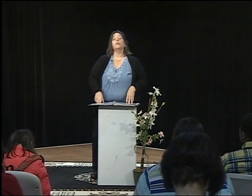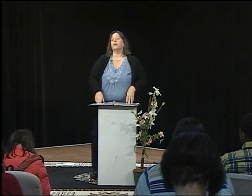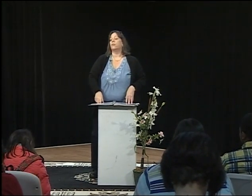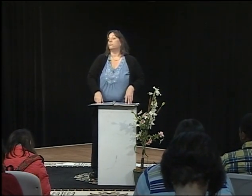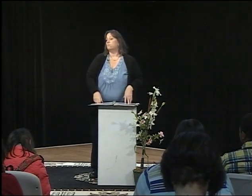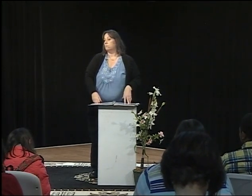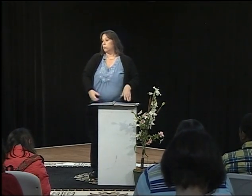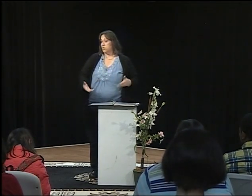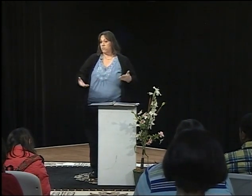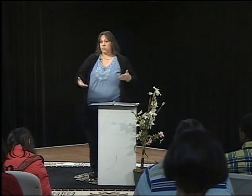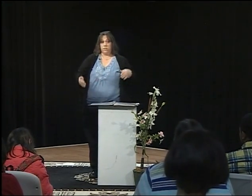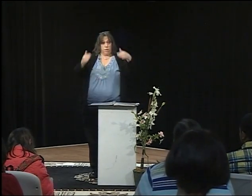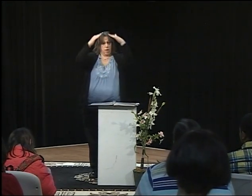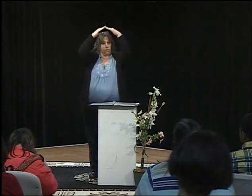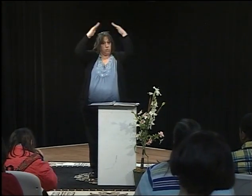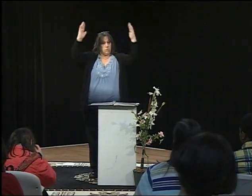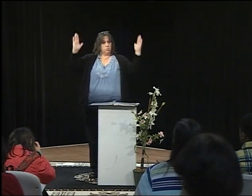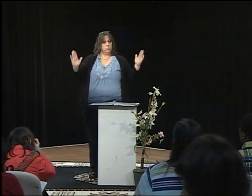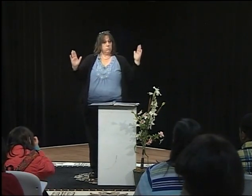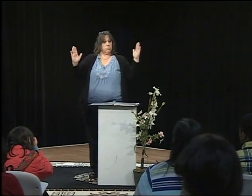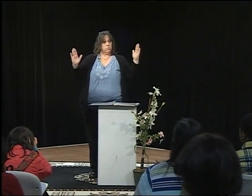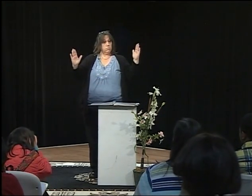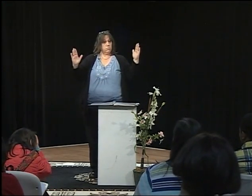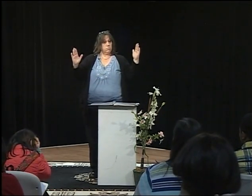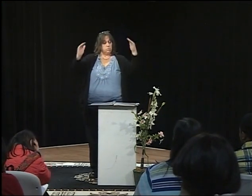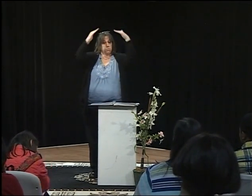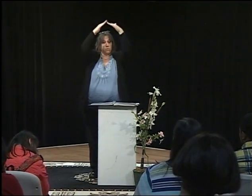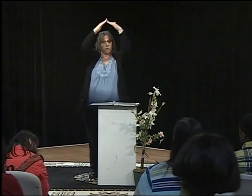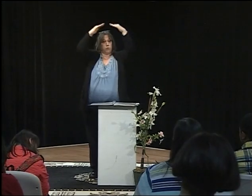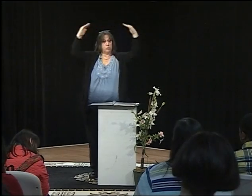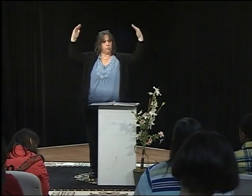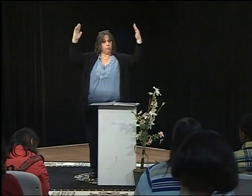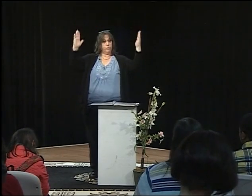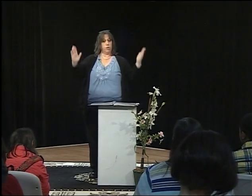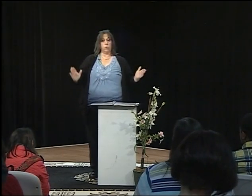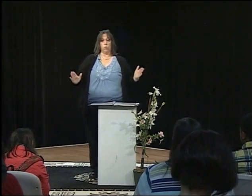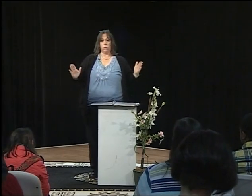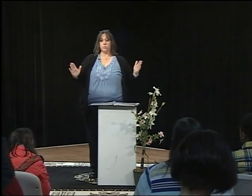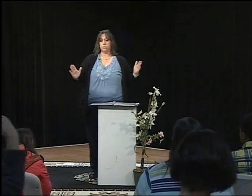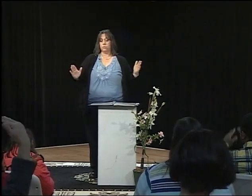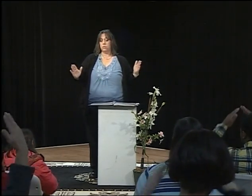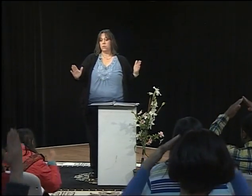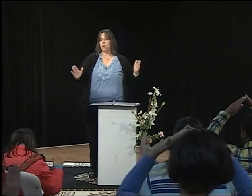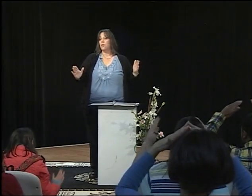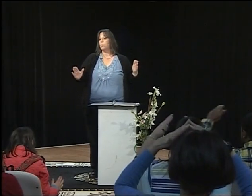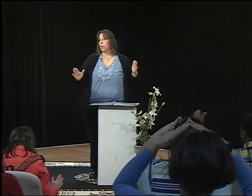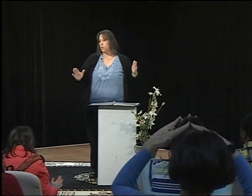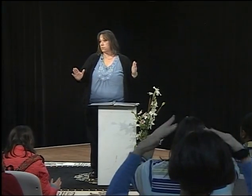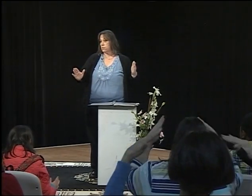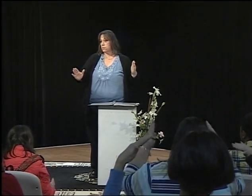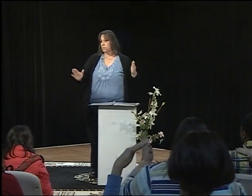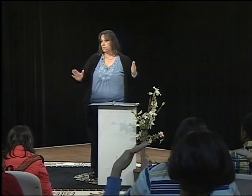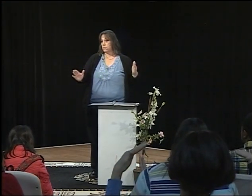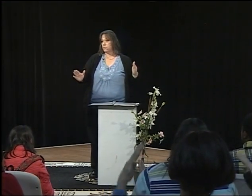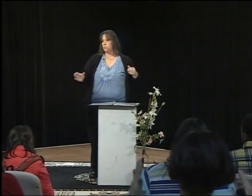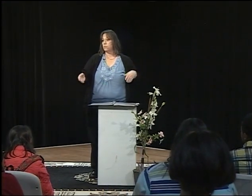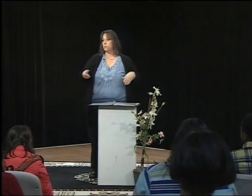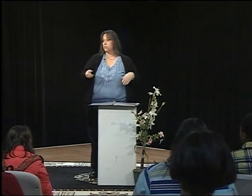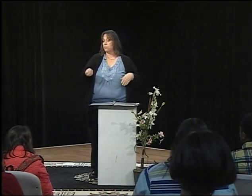Now, most of us live in a house, so it's the roof and the walls, but